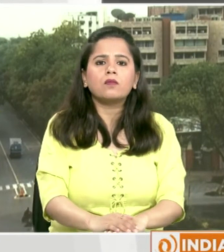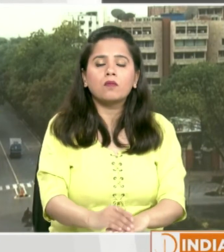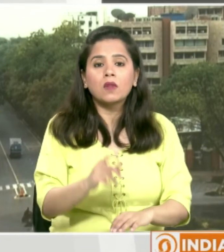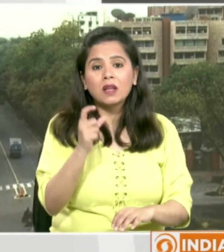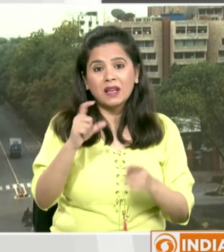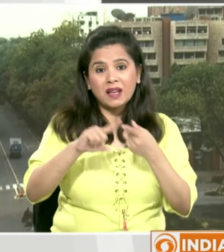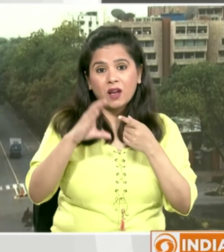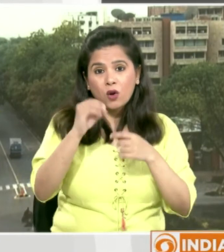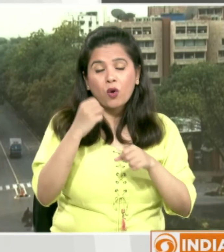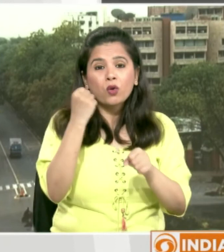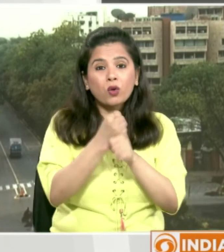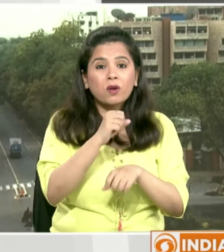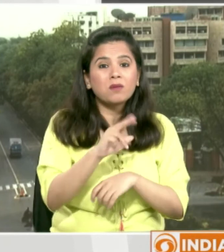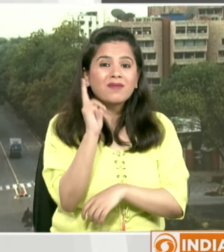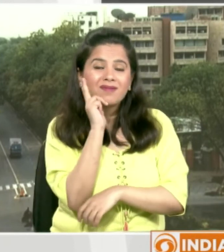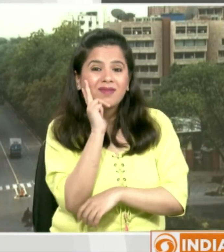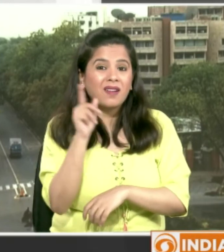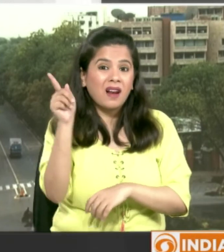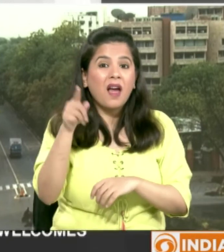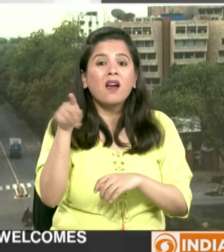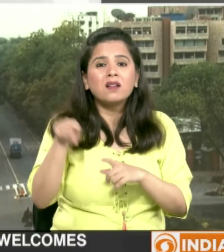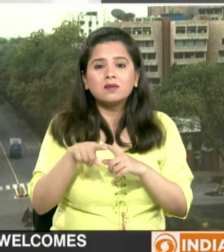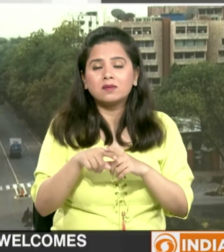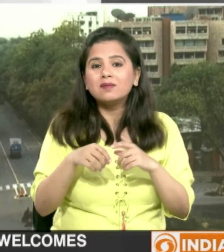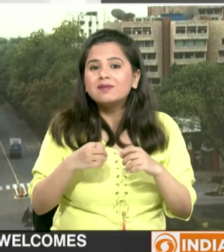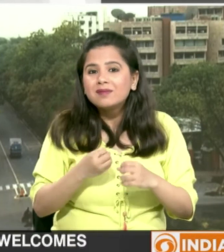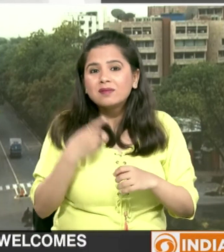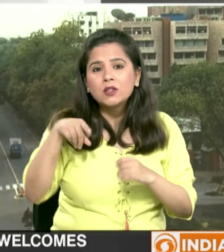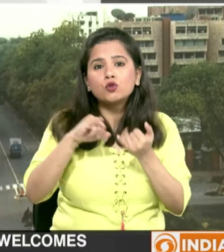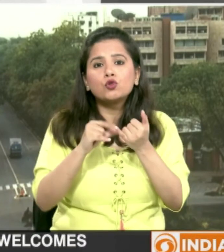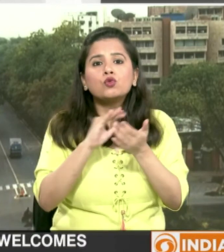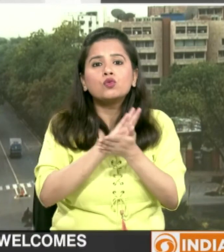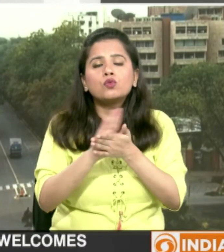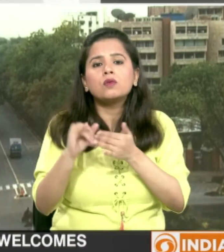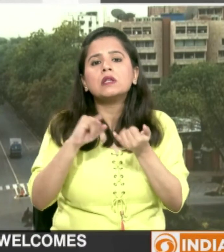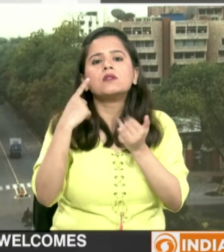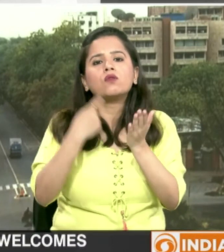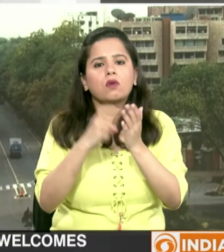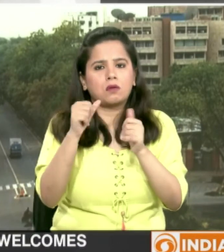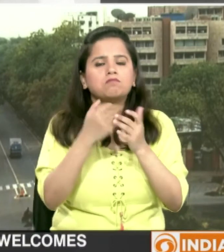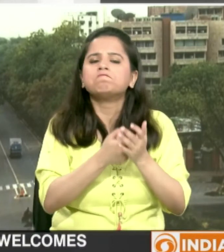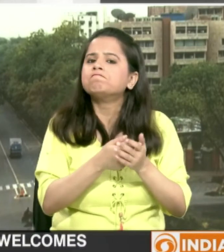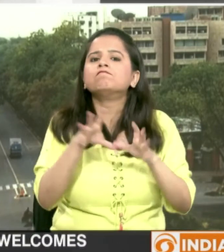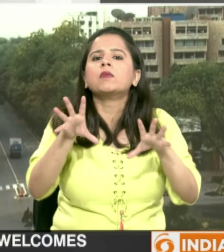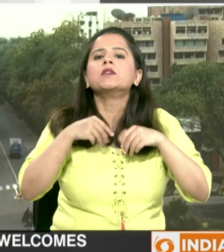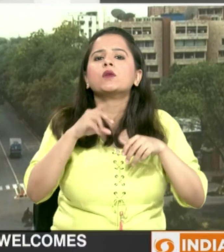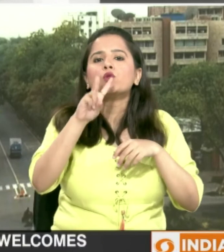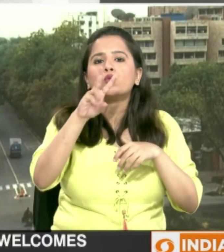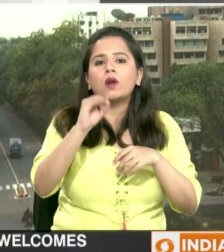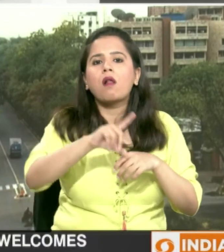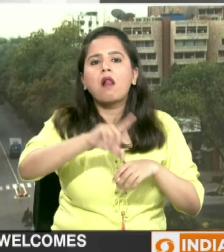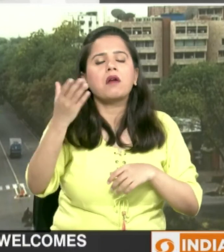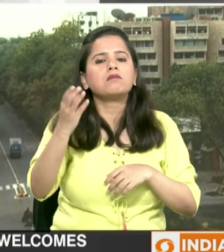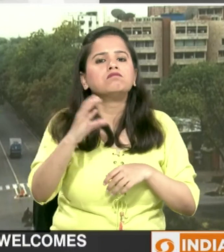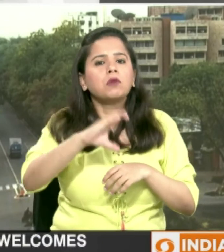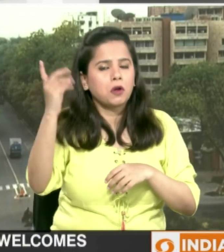And the CEO of the group Reliance Entertainment, Subhashish Sarkar, has also welcomed the 20 lakh crore rupee